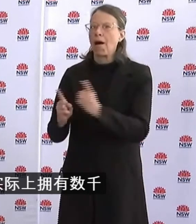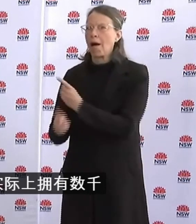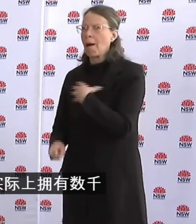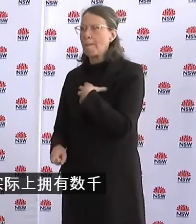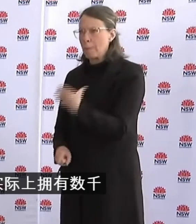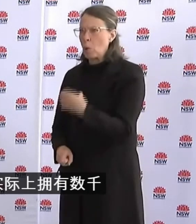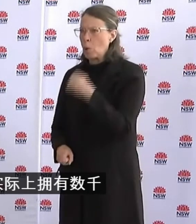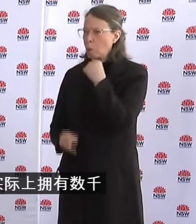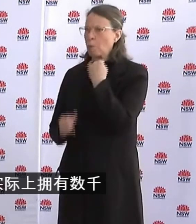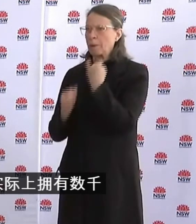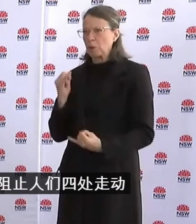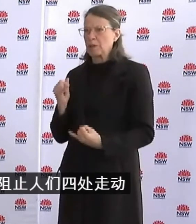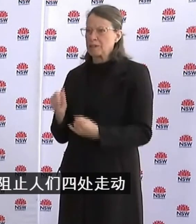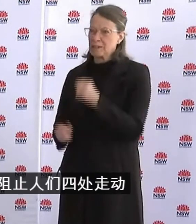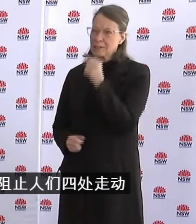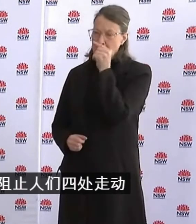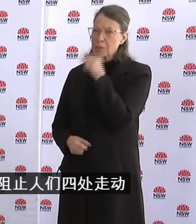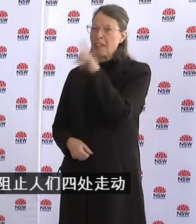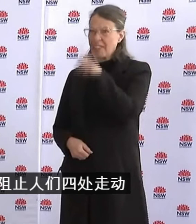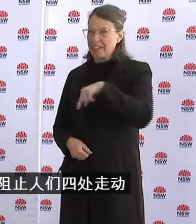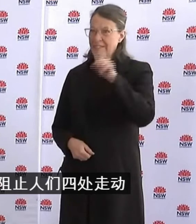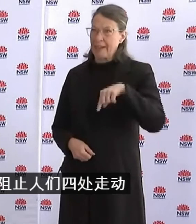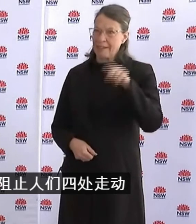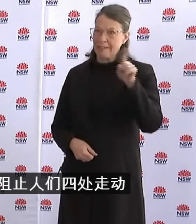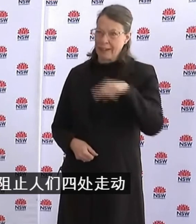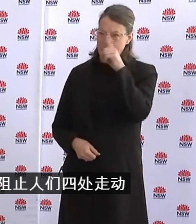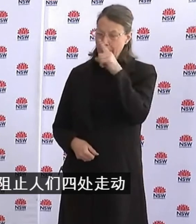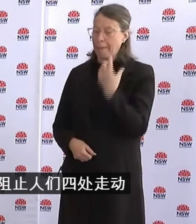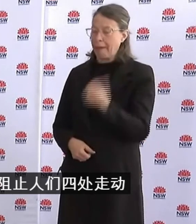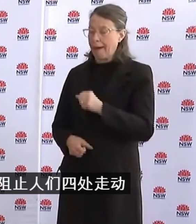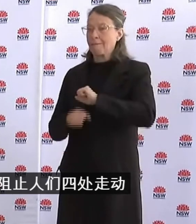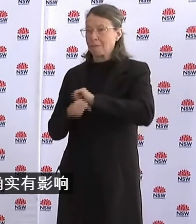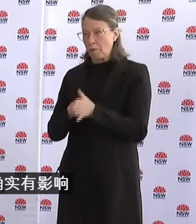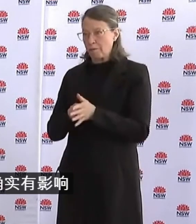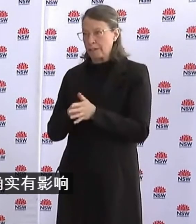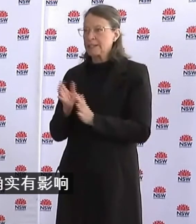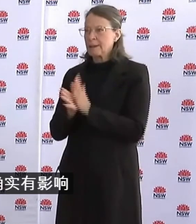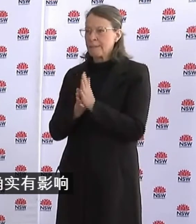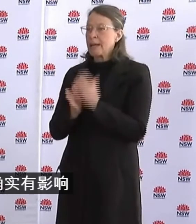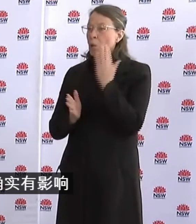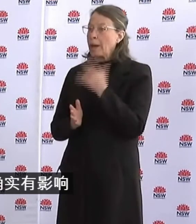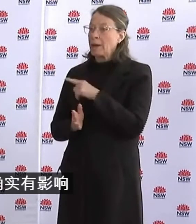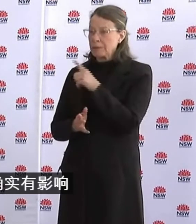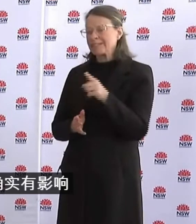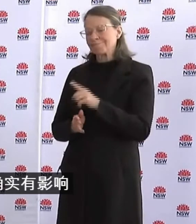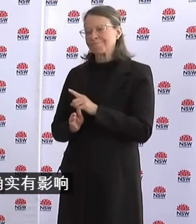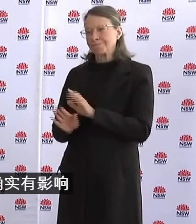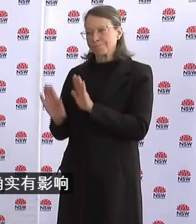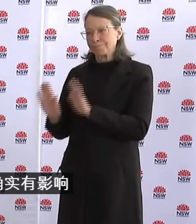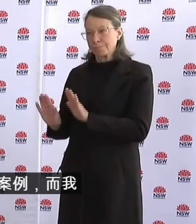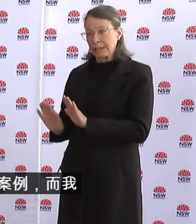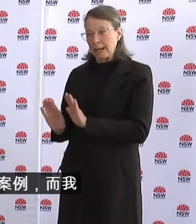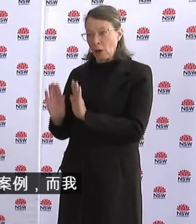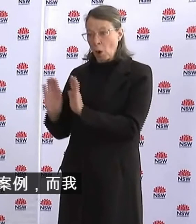would result in us having literally thousands of cases. So we know when we stop people moving around, when we ask people to stay at home, it does have an